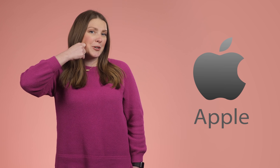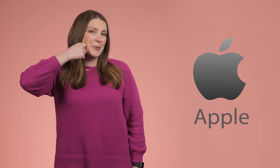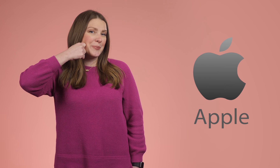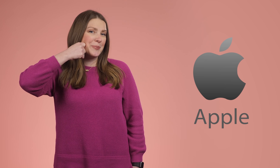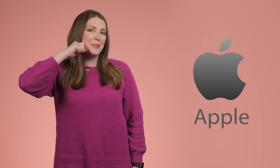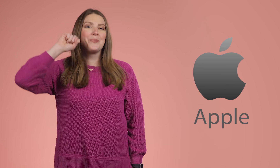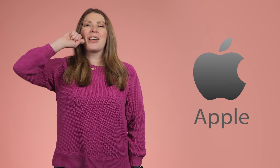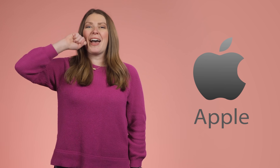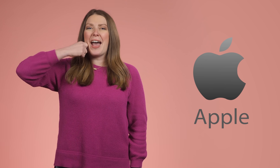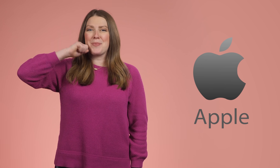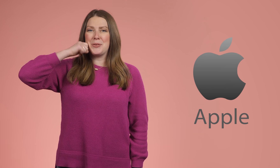computer. Apple.